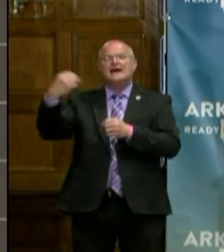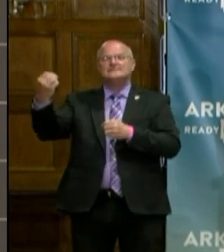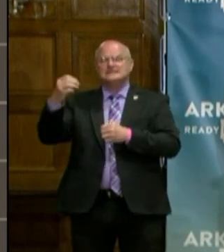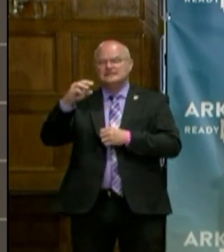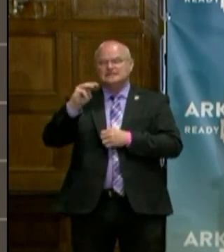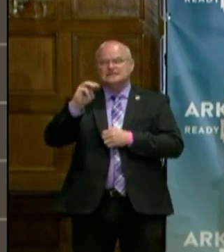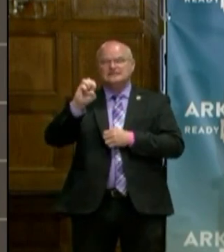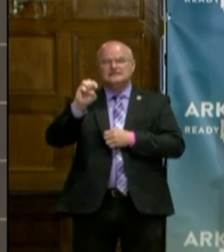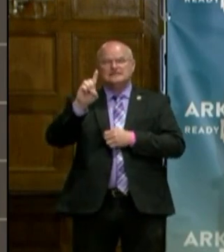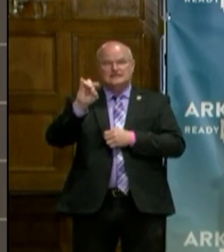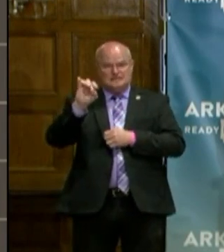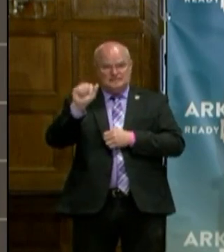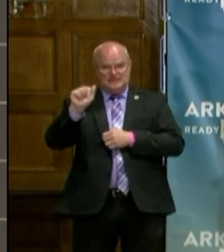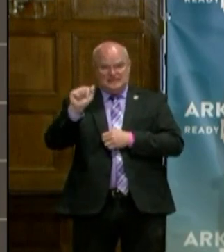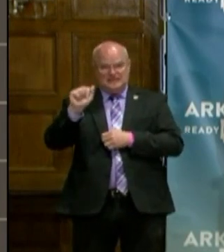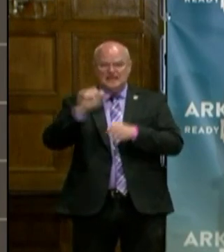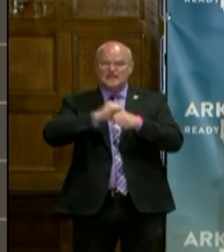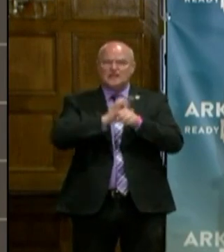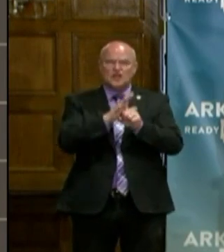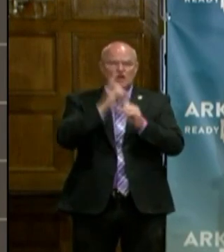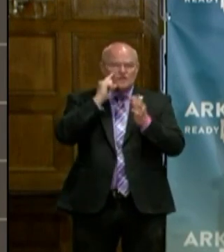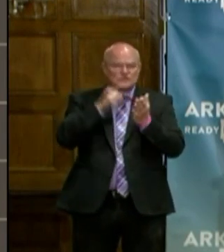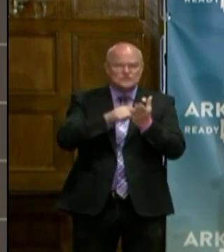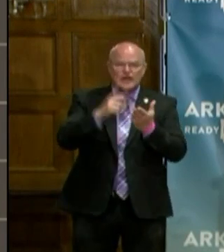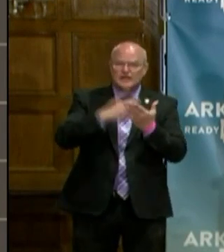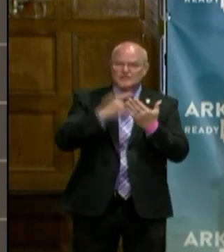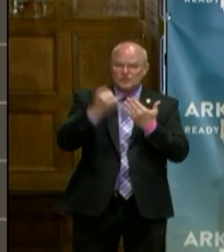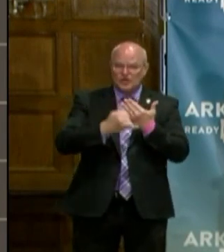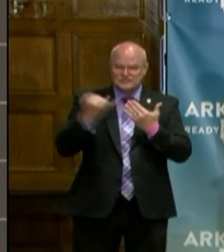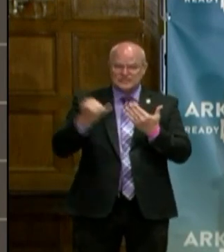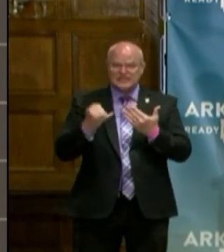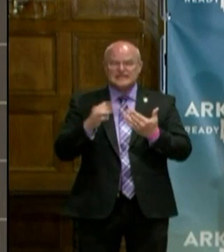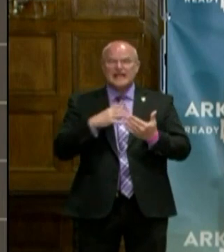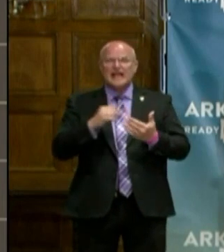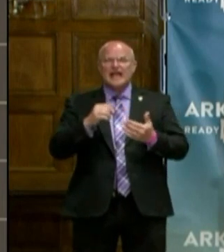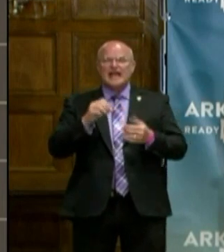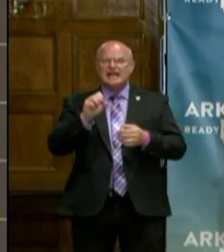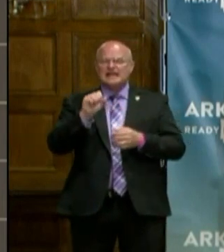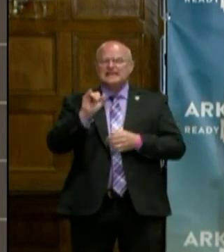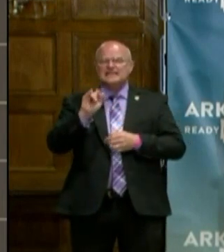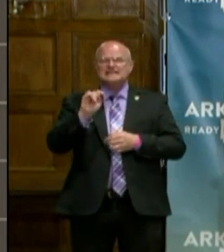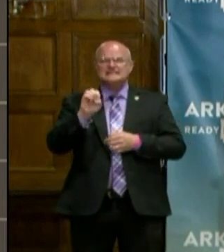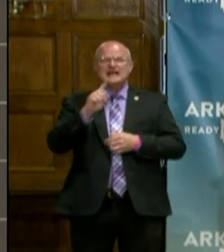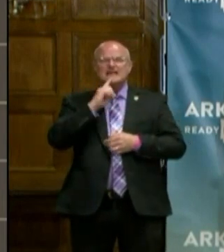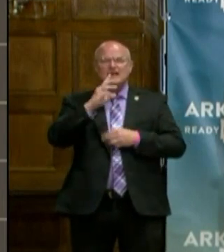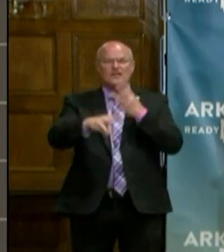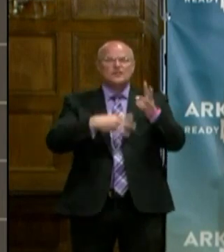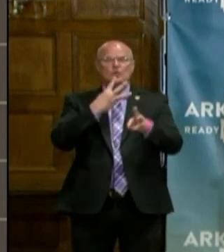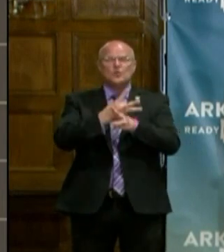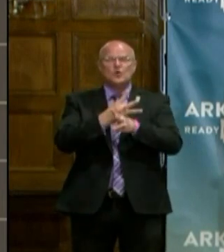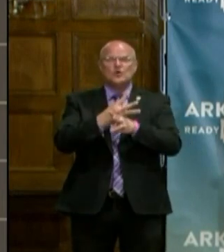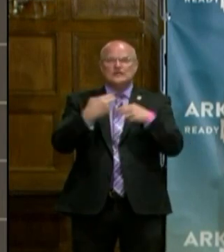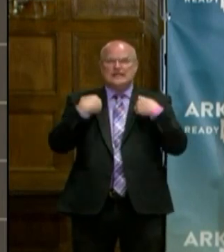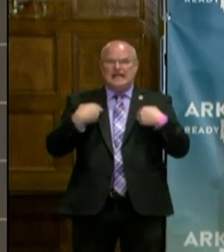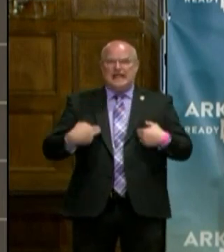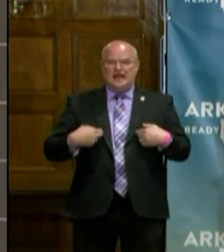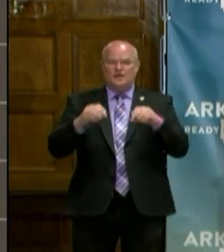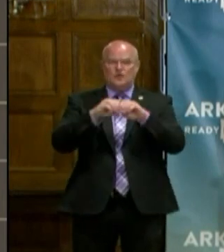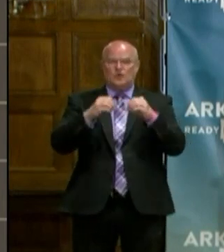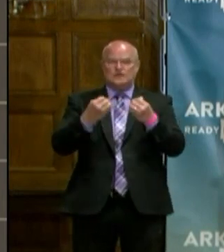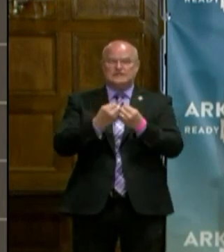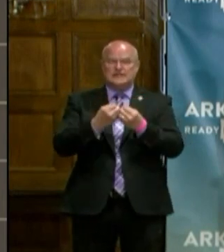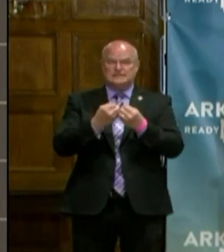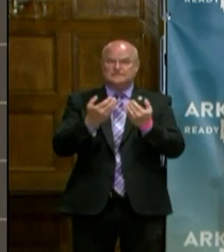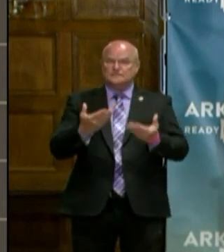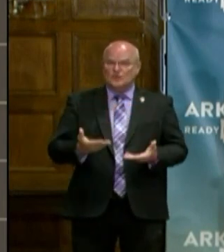media, and it's a COVID tracking project, though, and it cites actually the World Health Organization